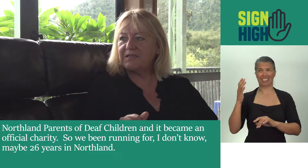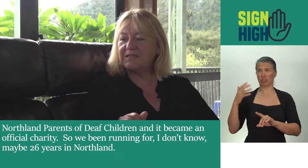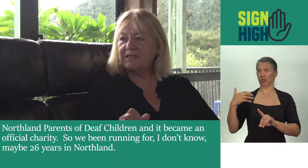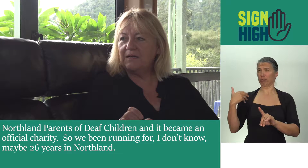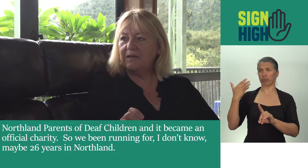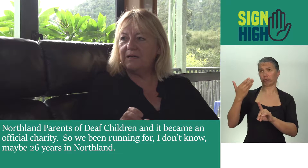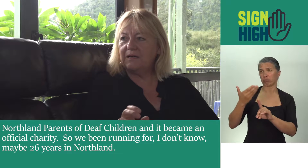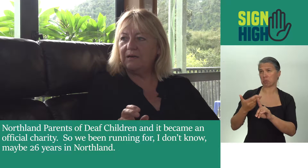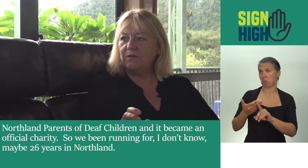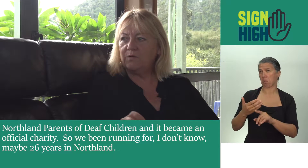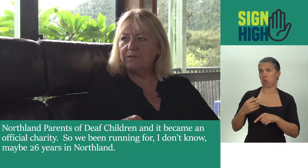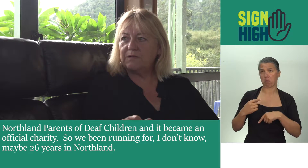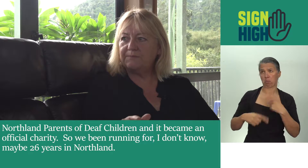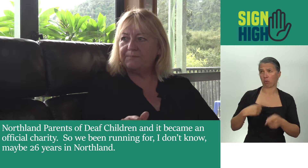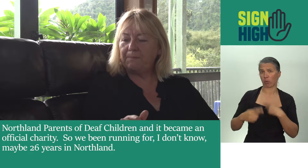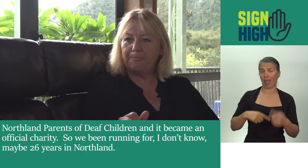years in Northland.